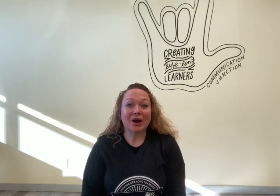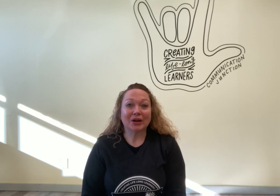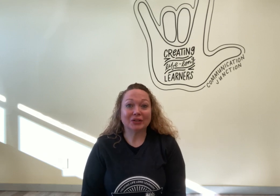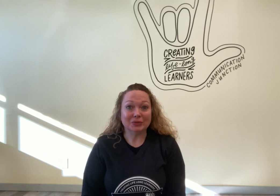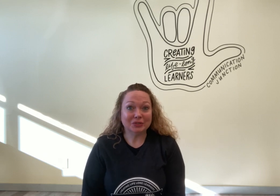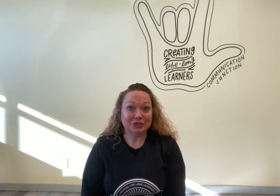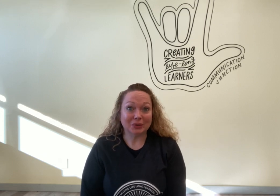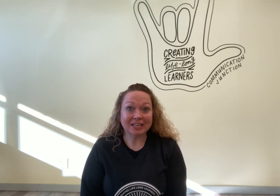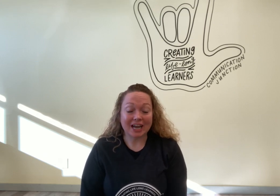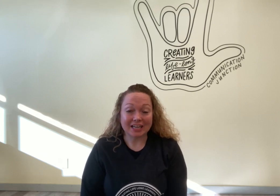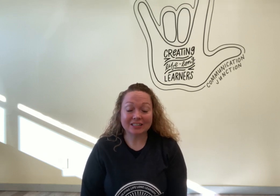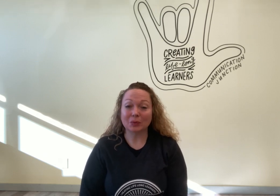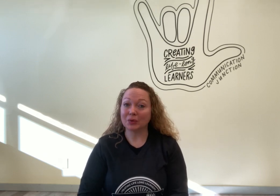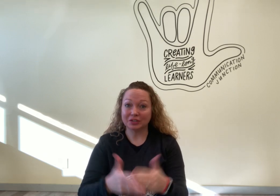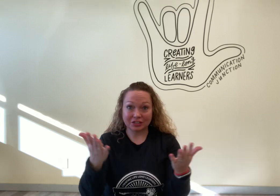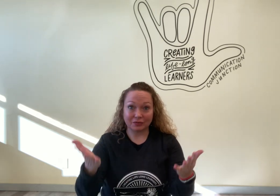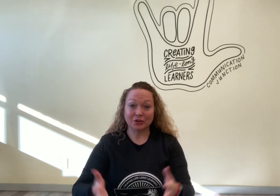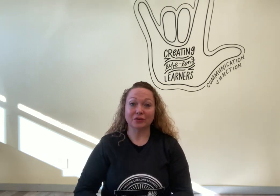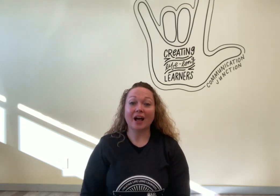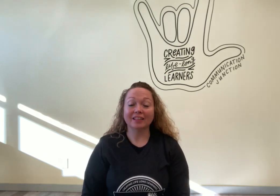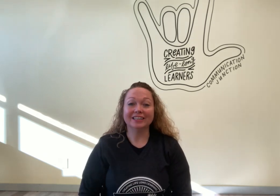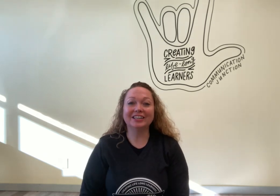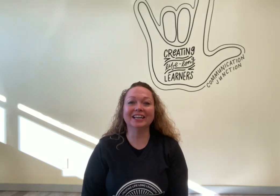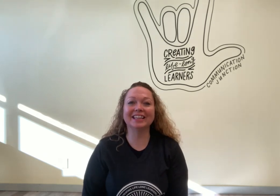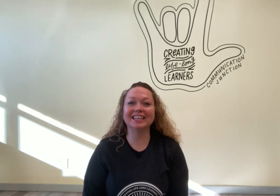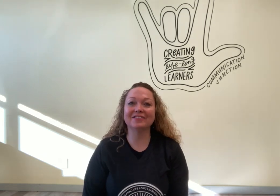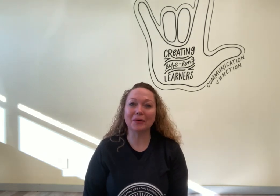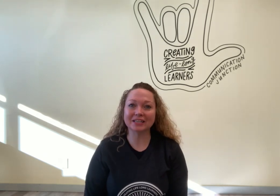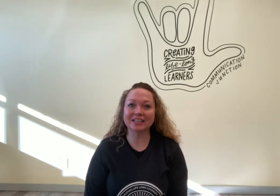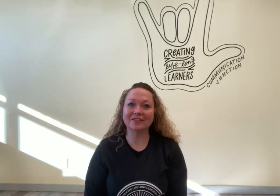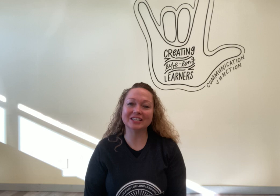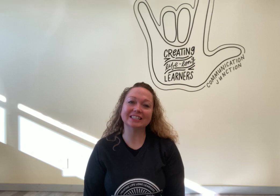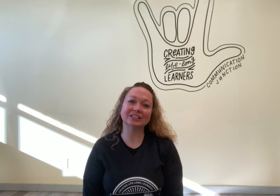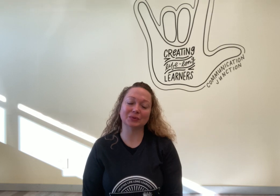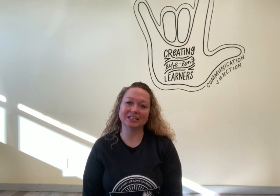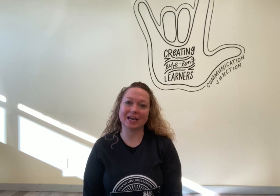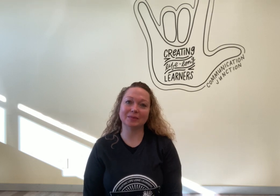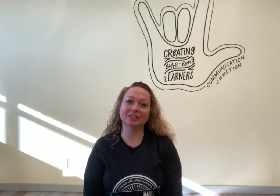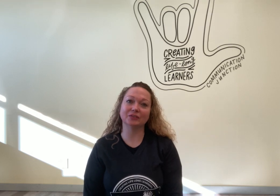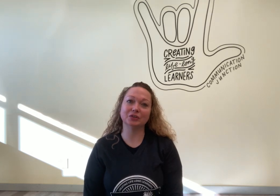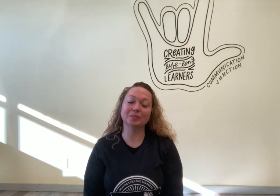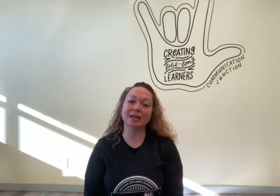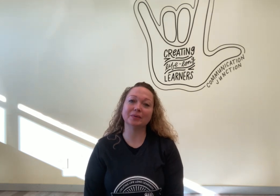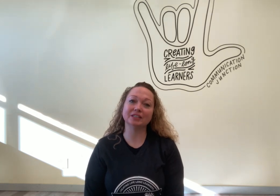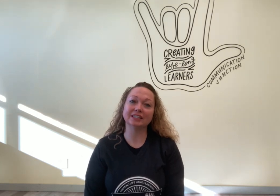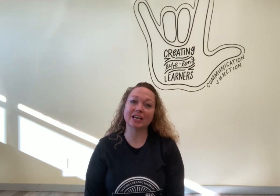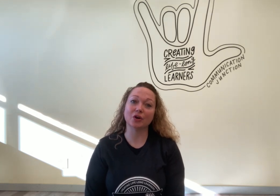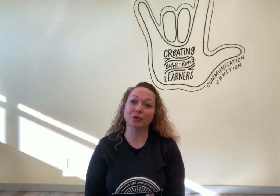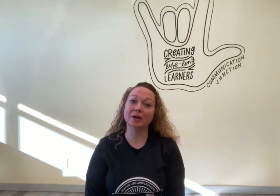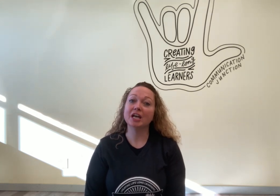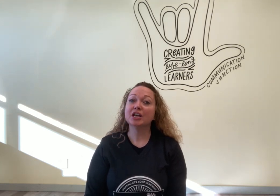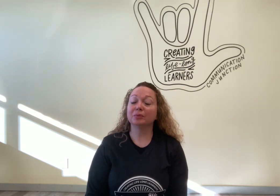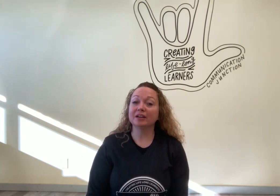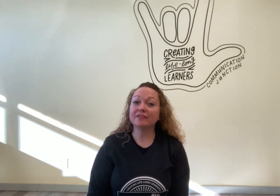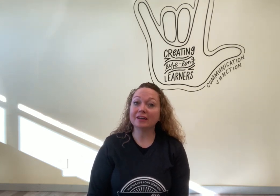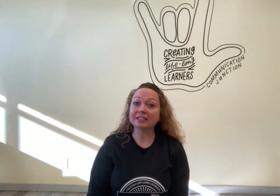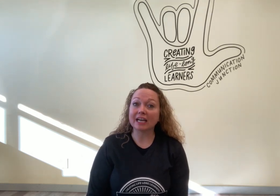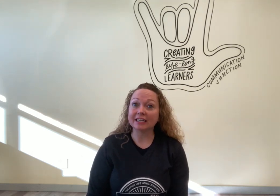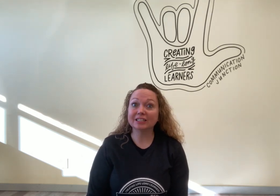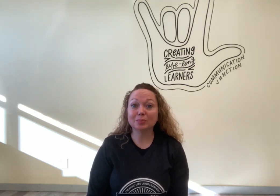new to joining us, or just for your knowledge, the focus of this story time is for you to be able to take home 3 to 5 signs to